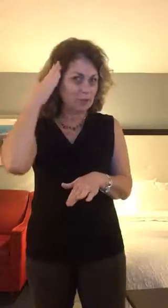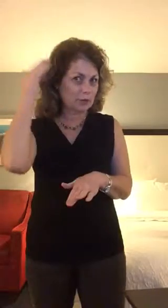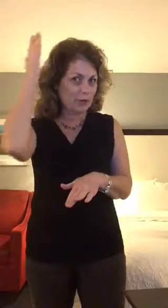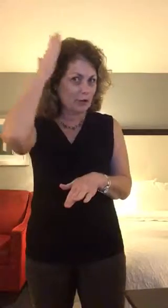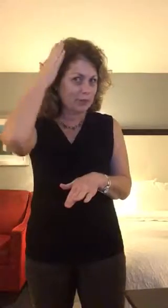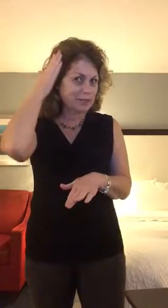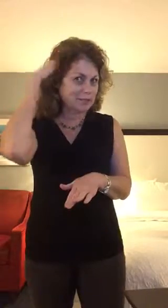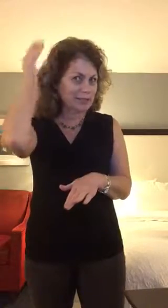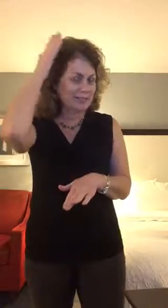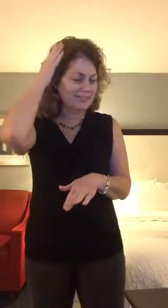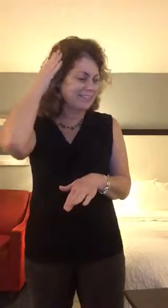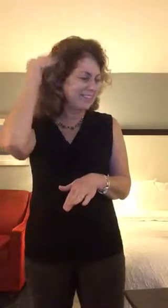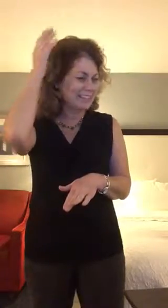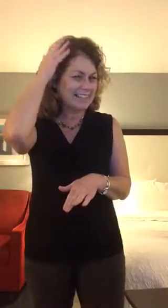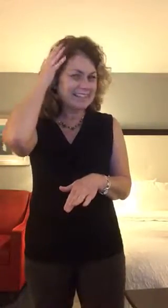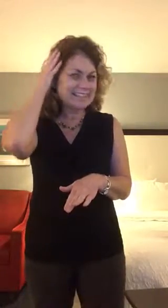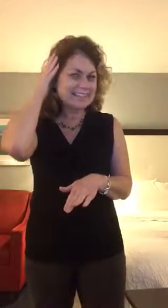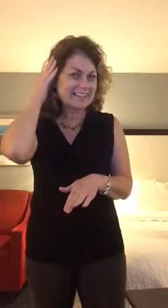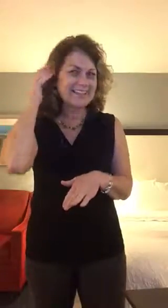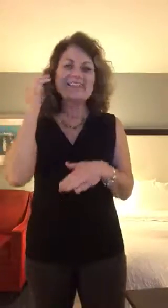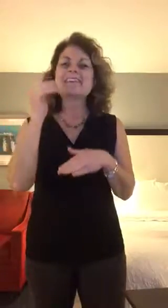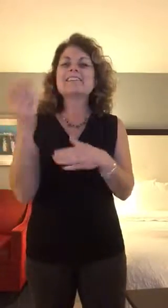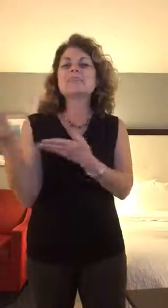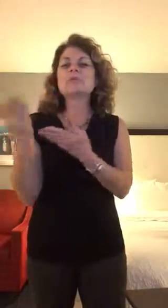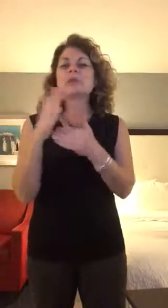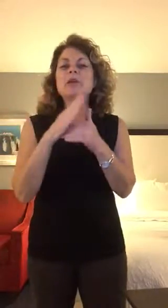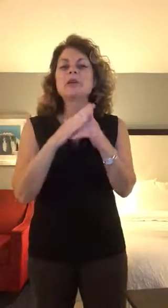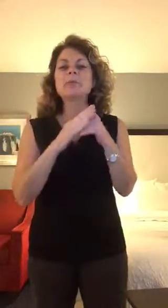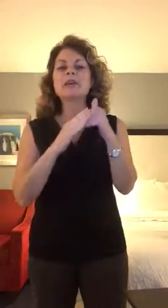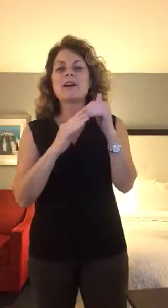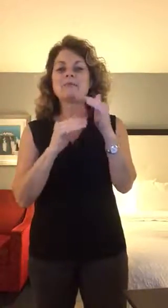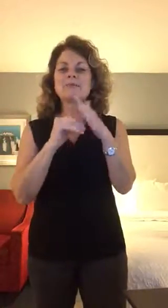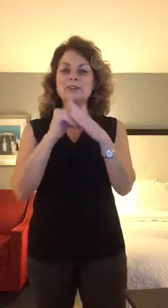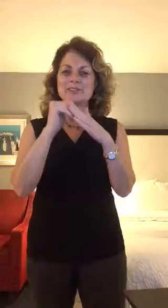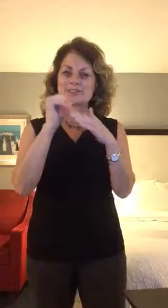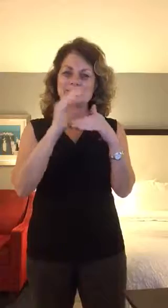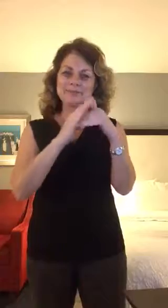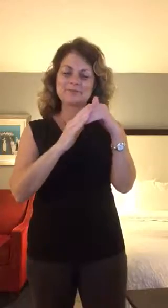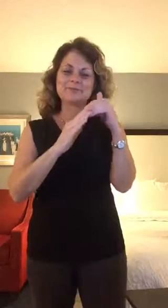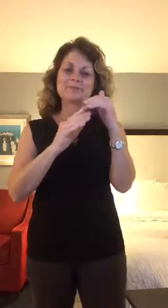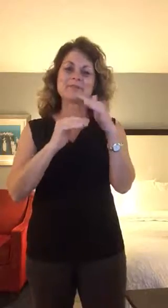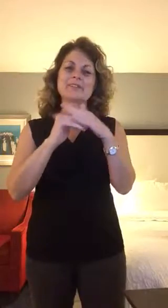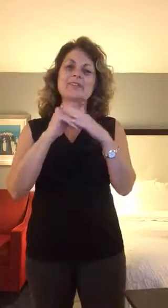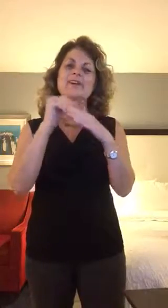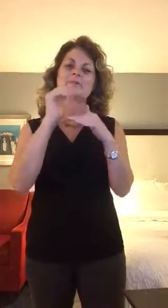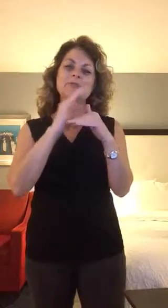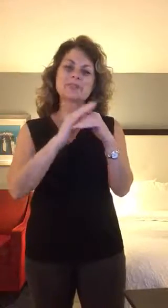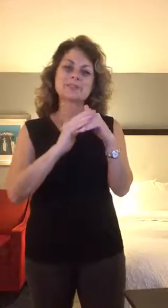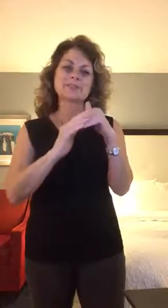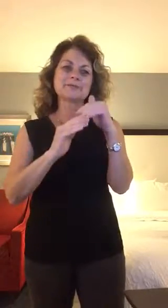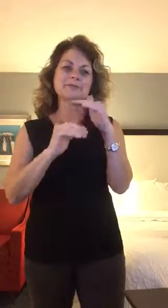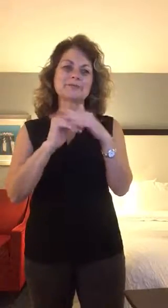would always do this. Just bringing me comfort. Comfort.